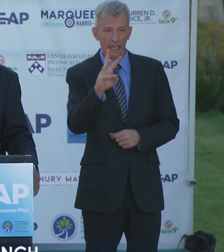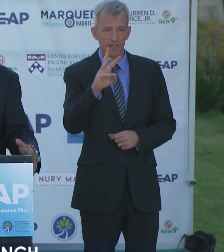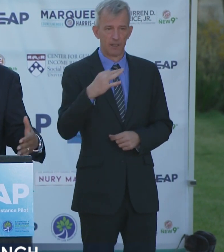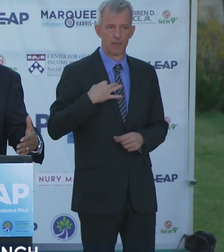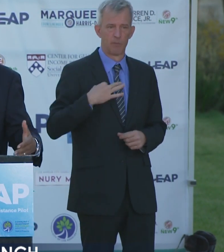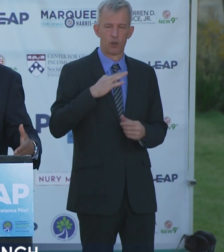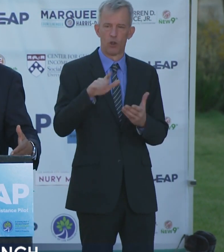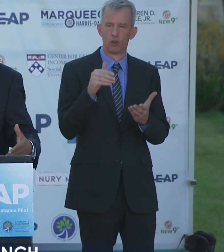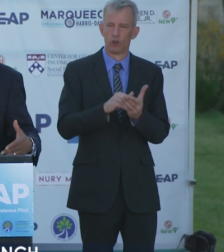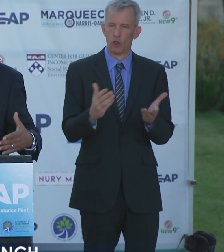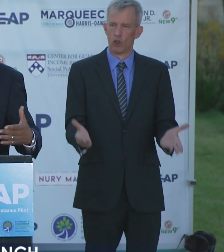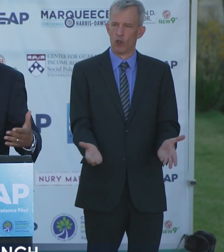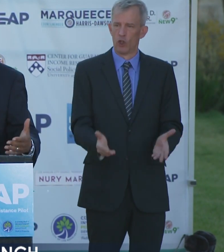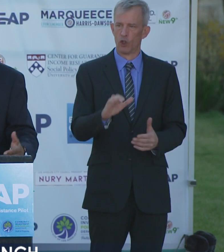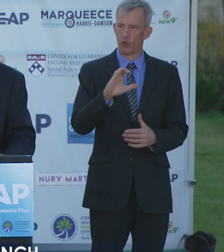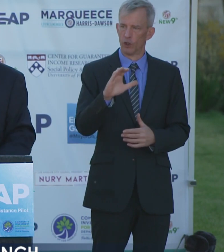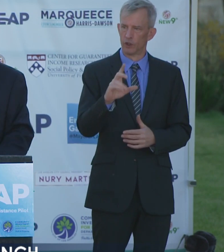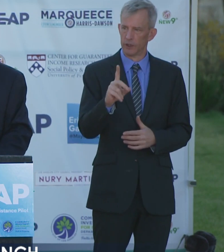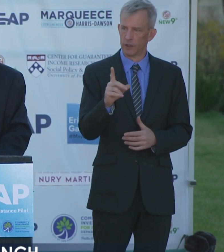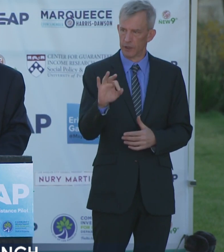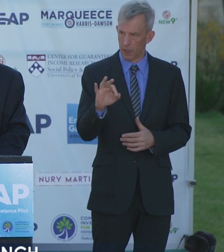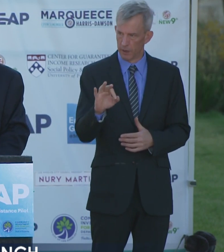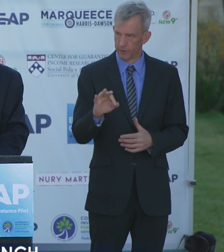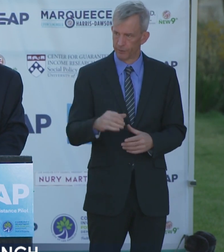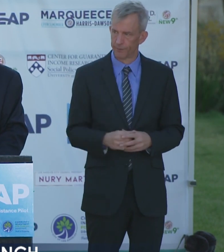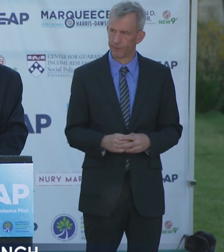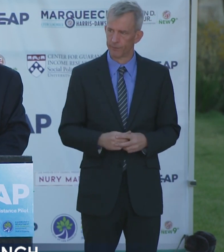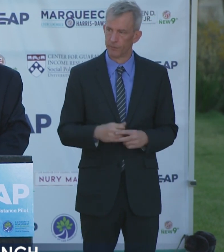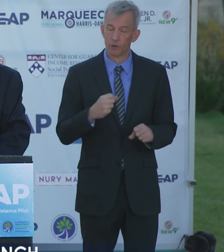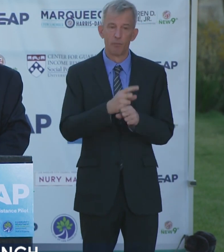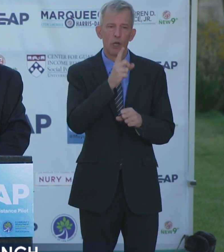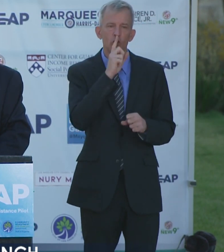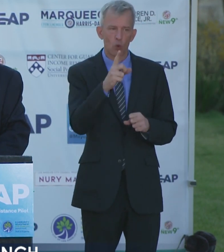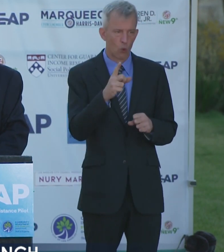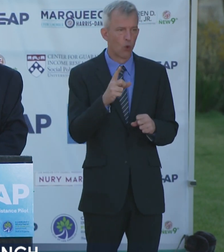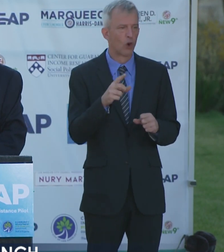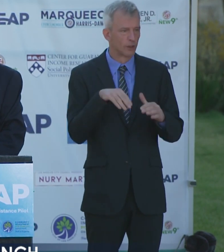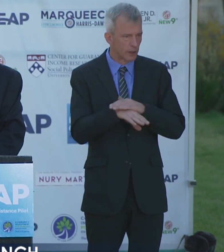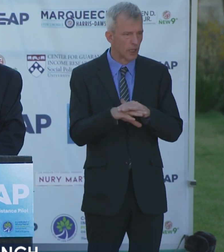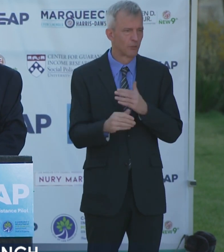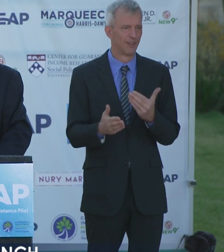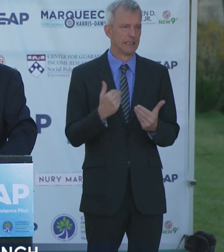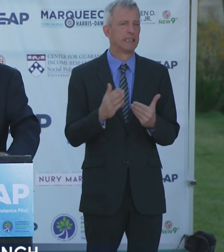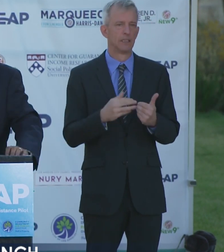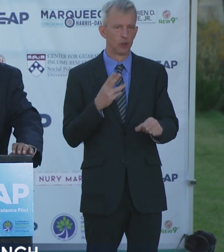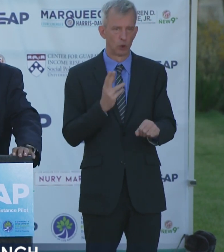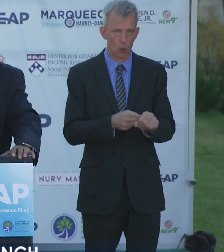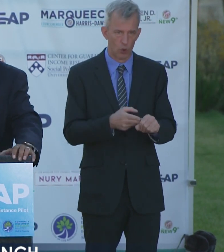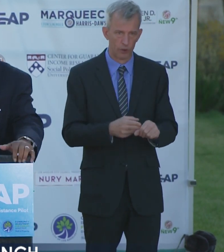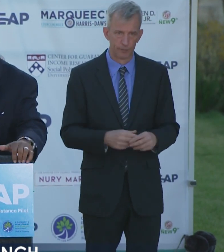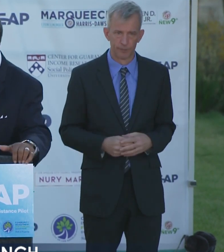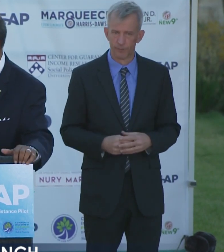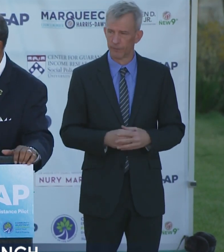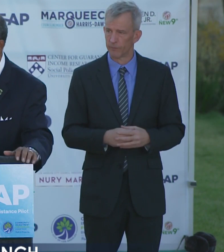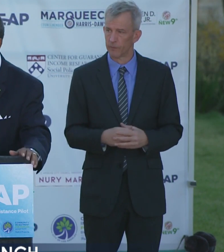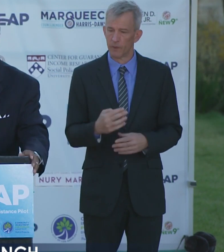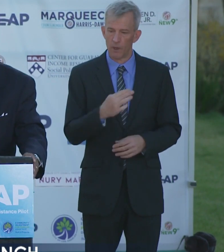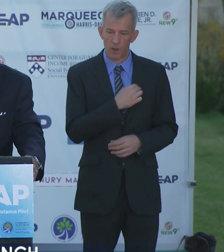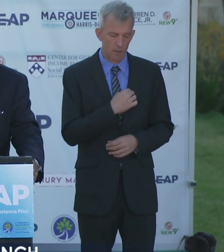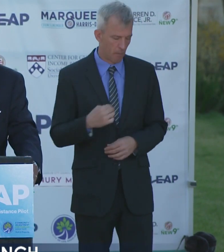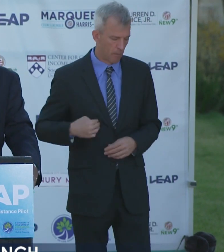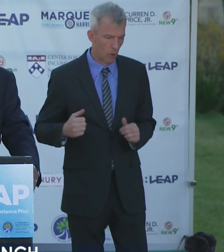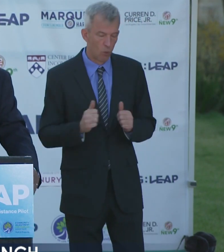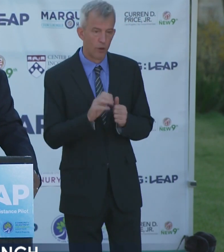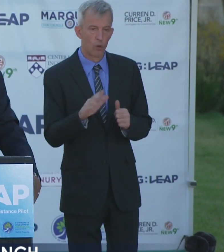this program accessible, available, and easy to join. And Mayor, with your permission, let me